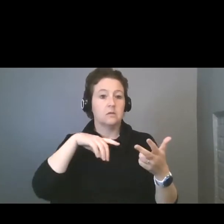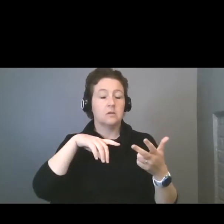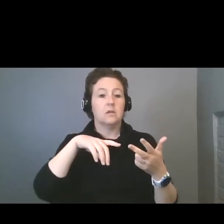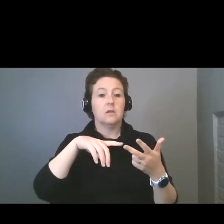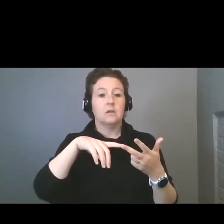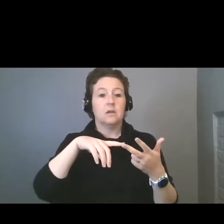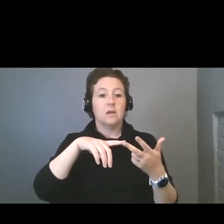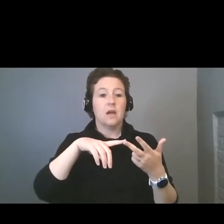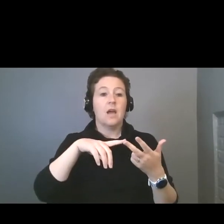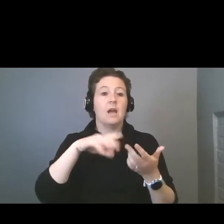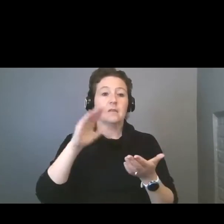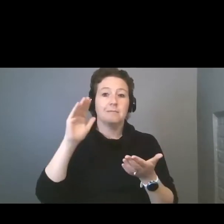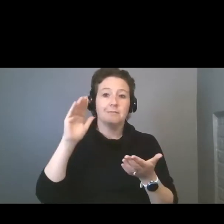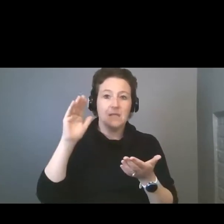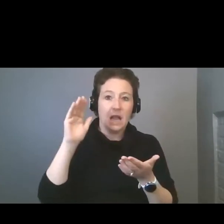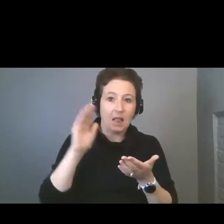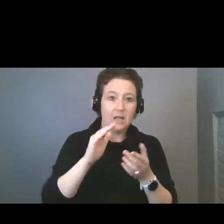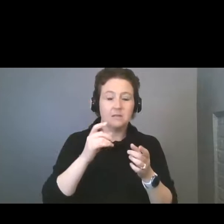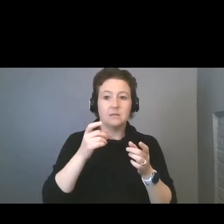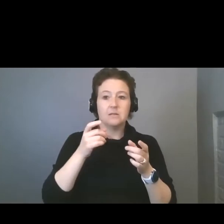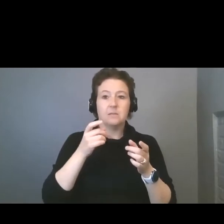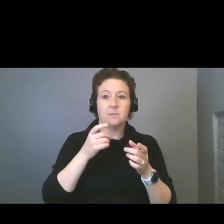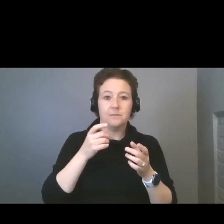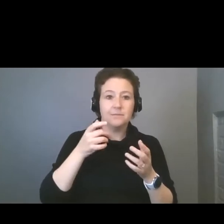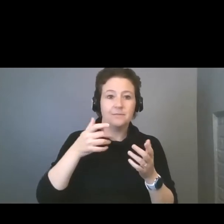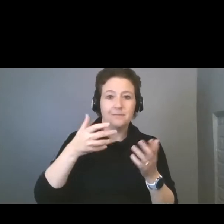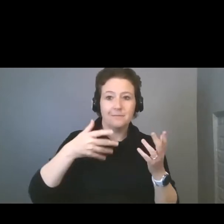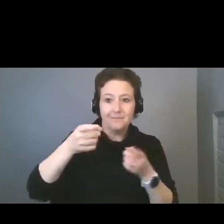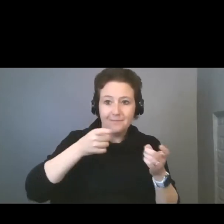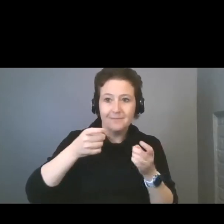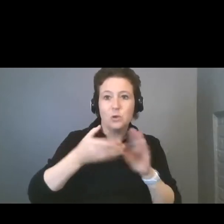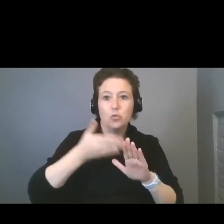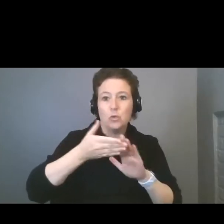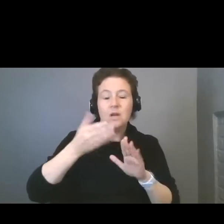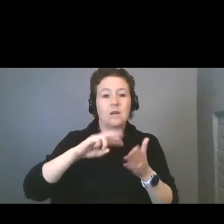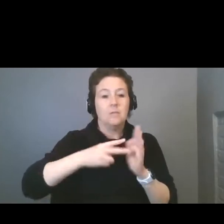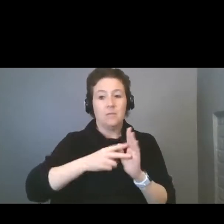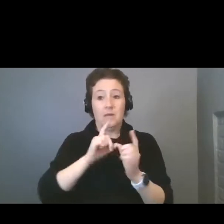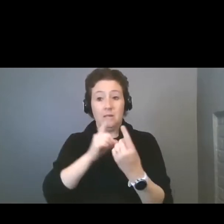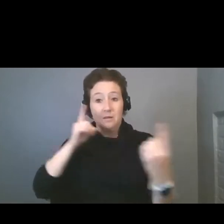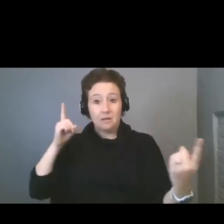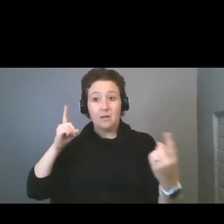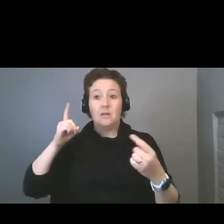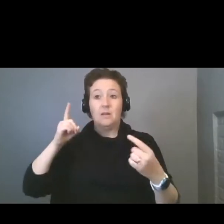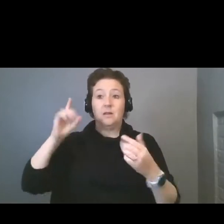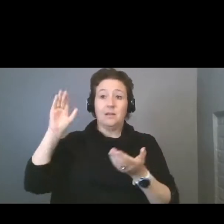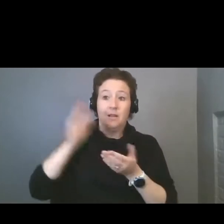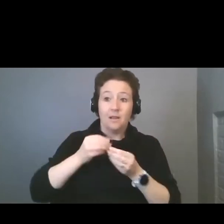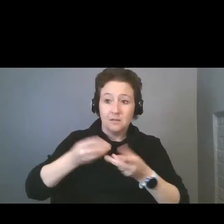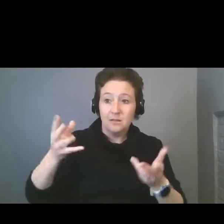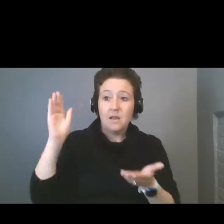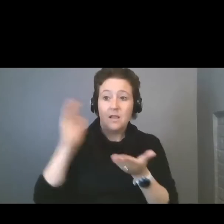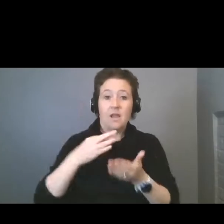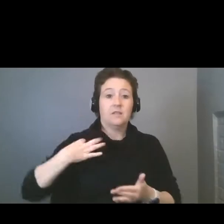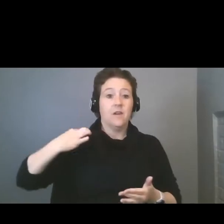inhibited operational methods with social distancing, no contact, food distribution, limited opportunity for volunteers